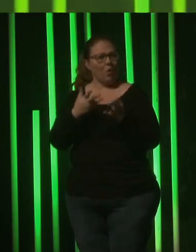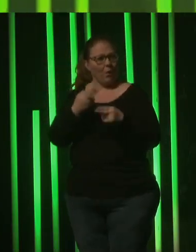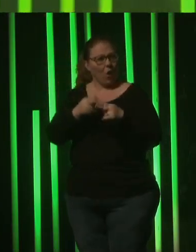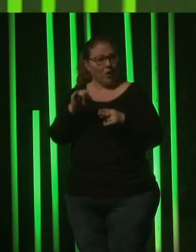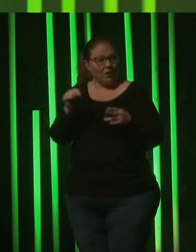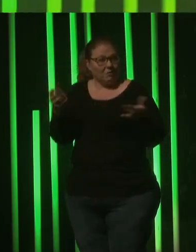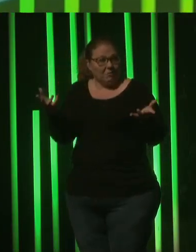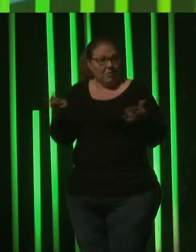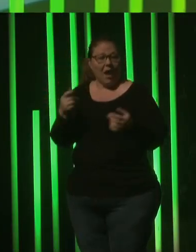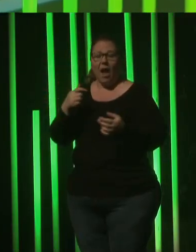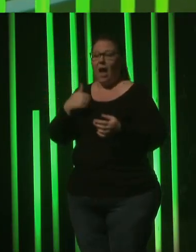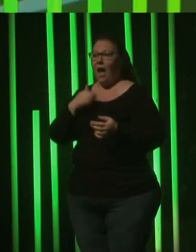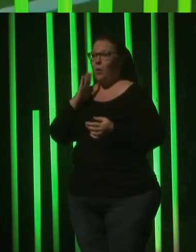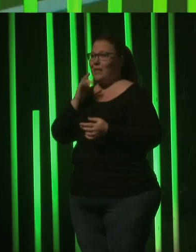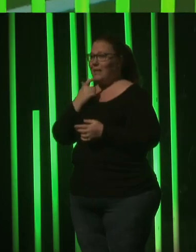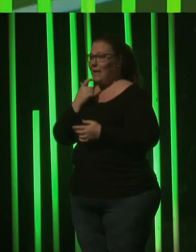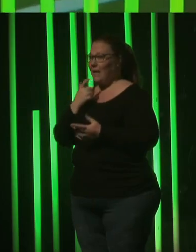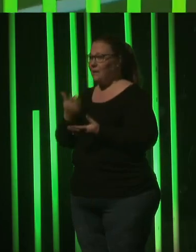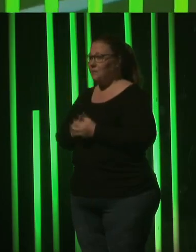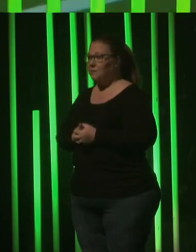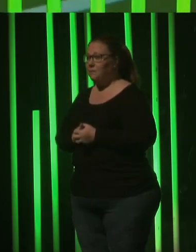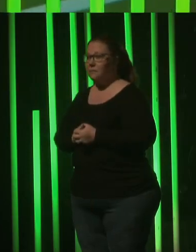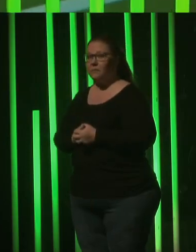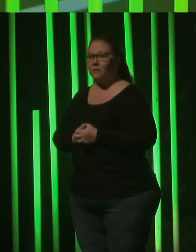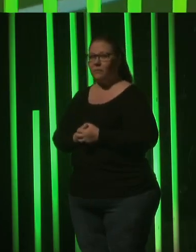it. I would say